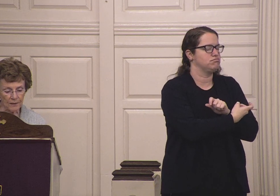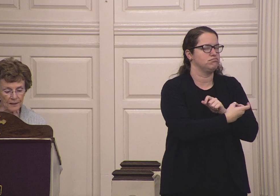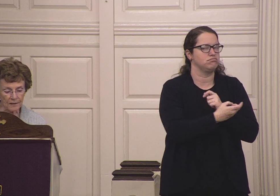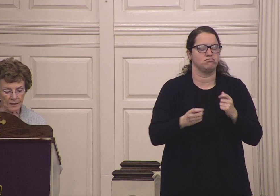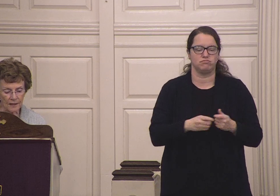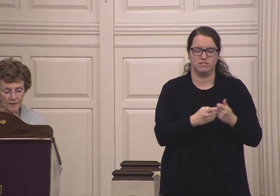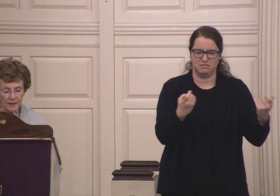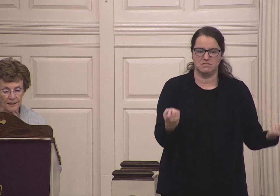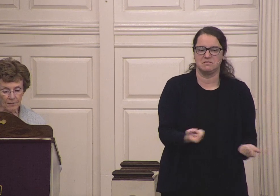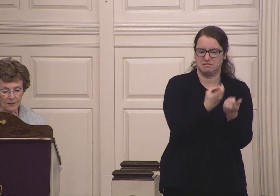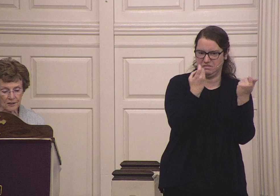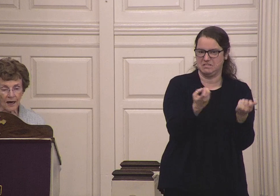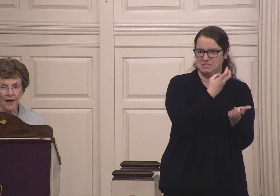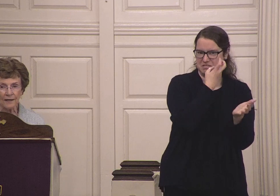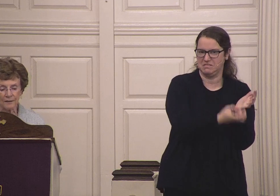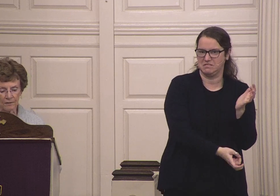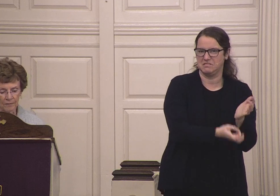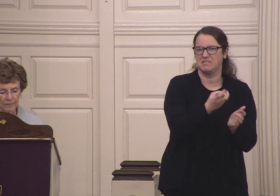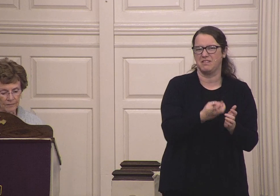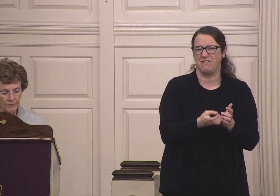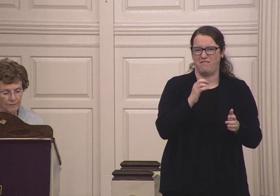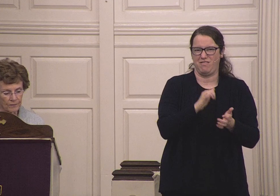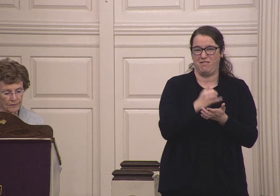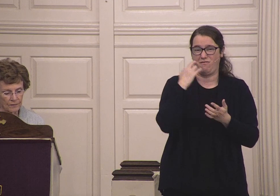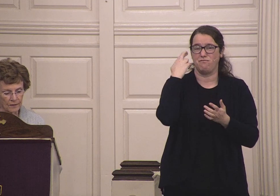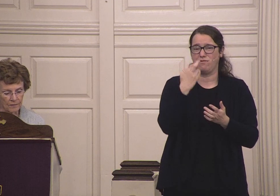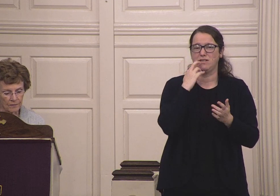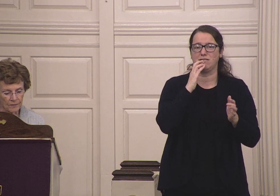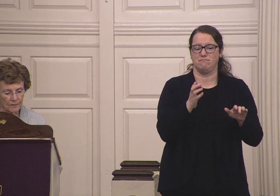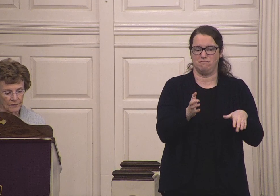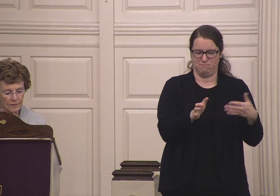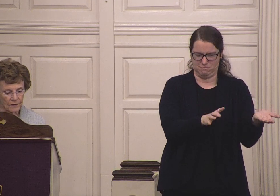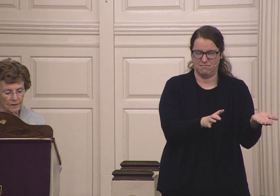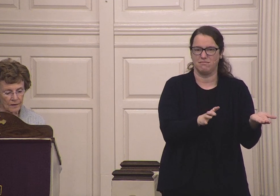he committed that he must die.